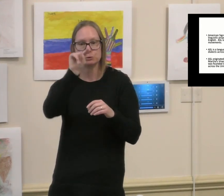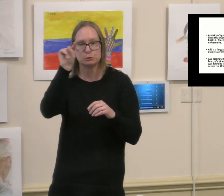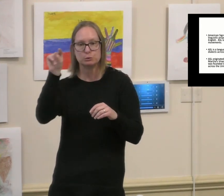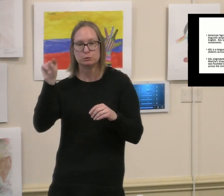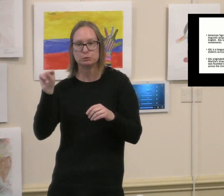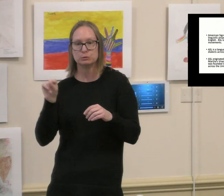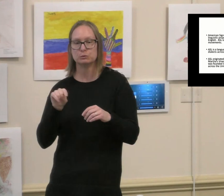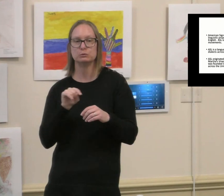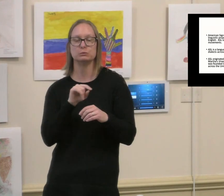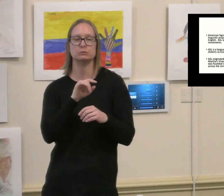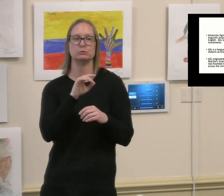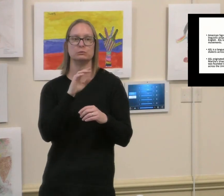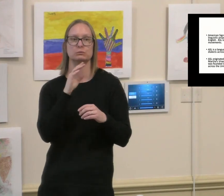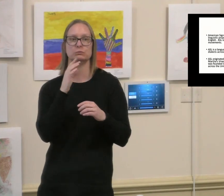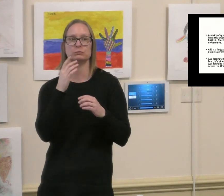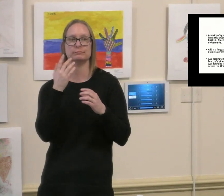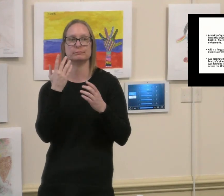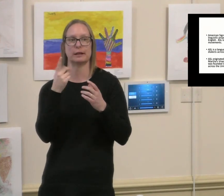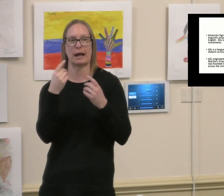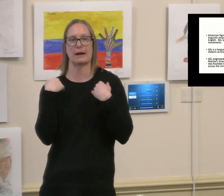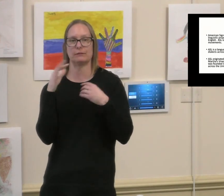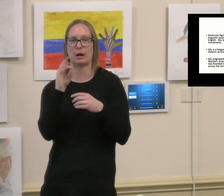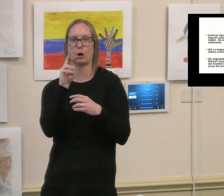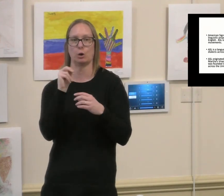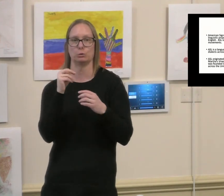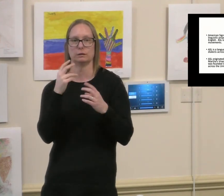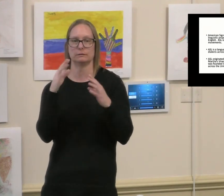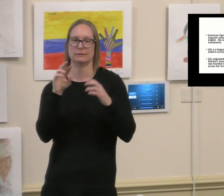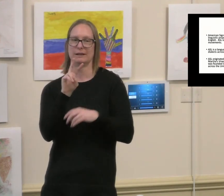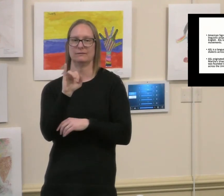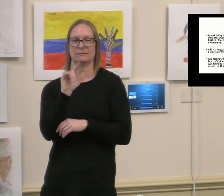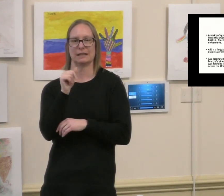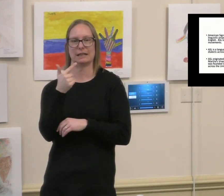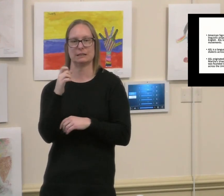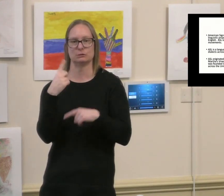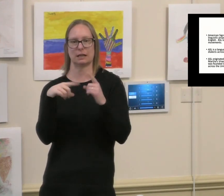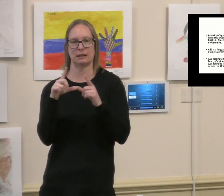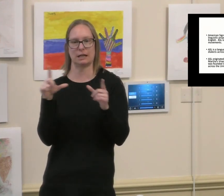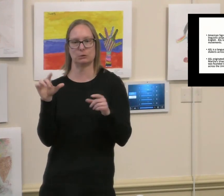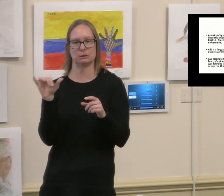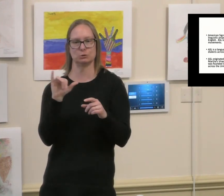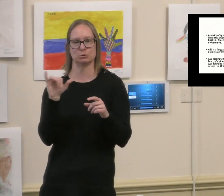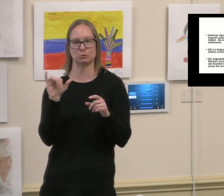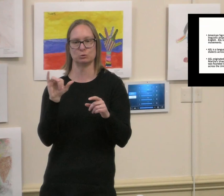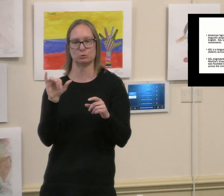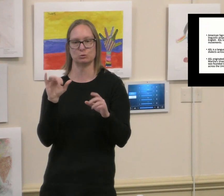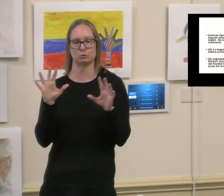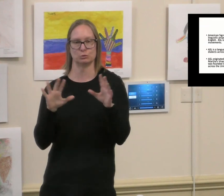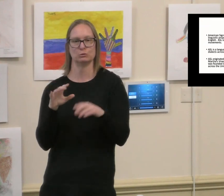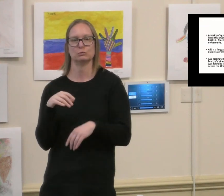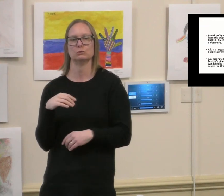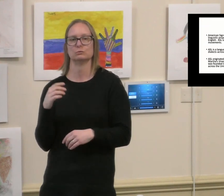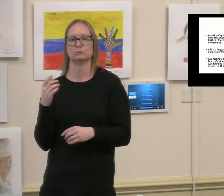England, different deaf communities. And they had their own village sign languages as